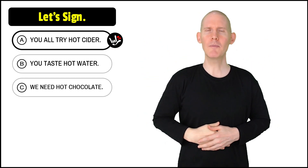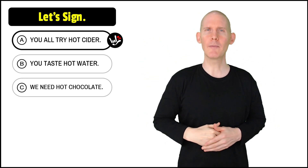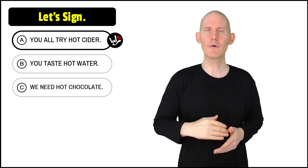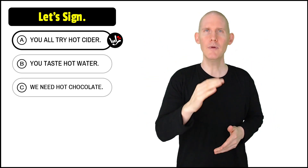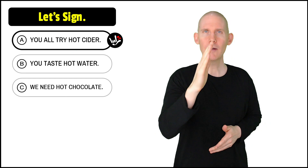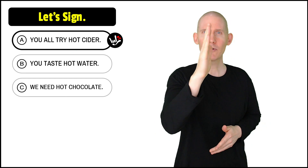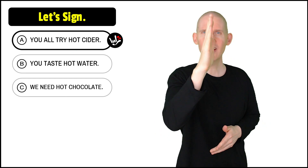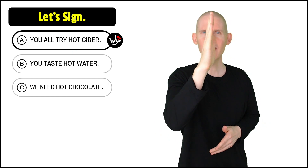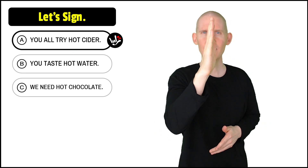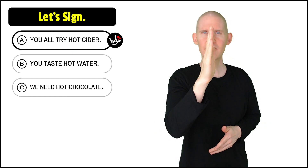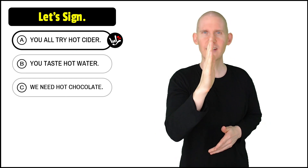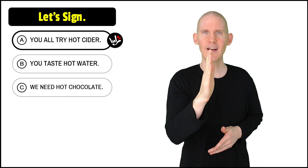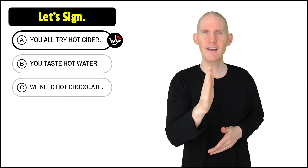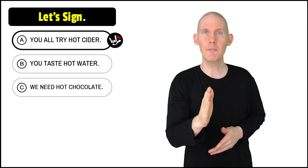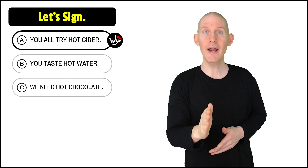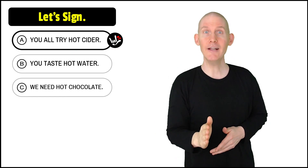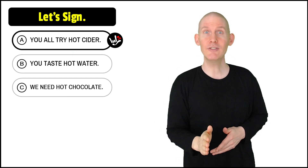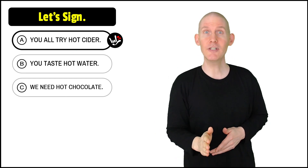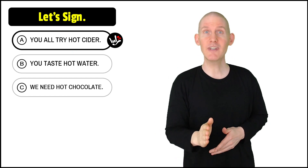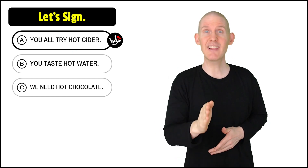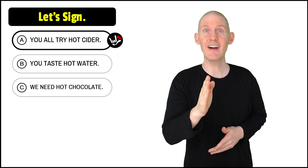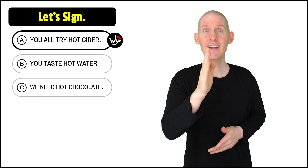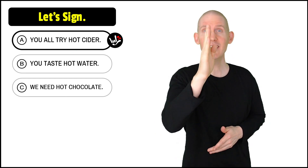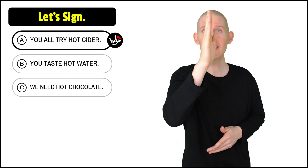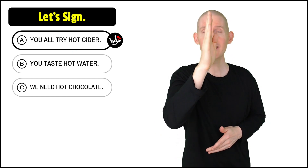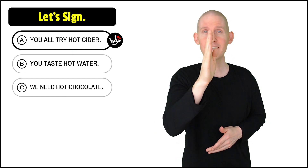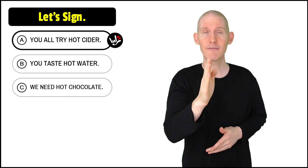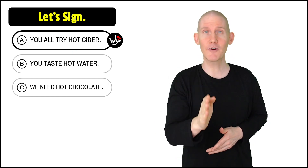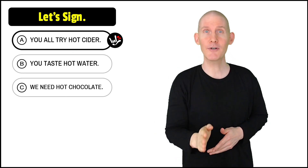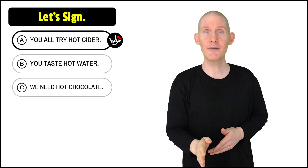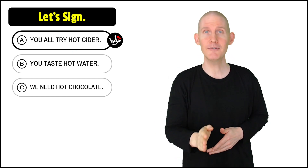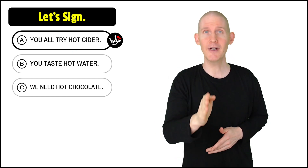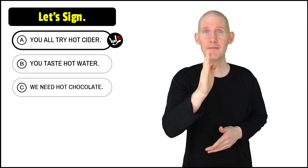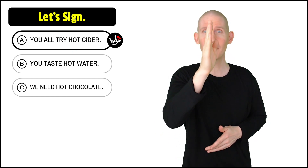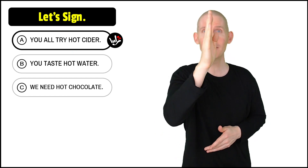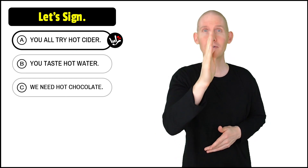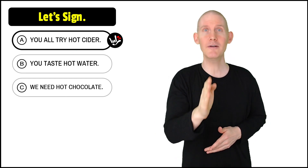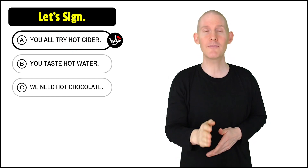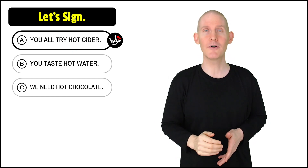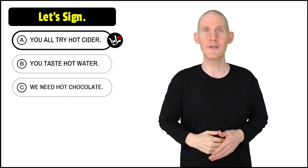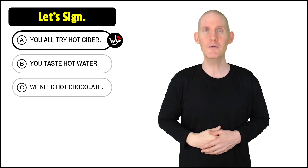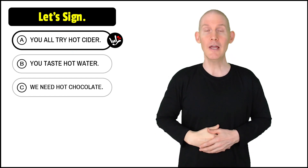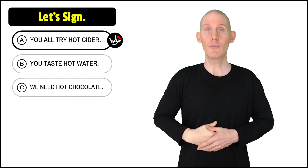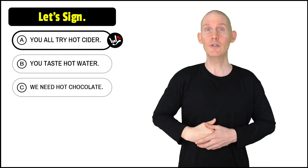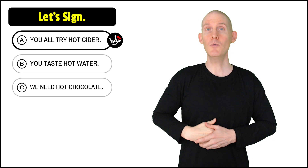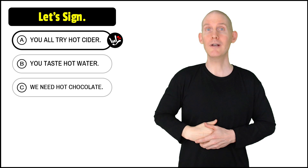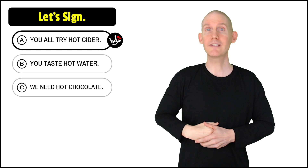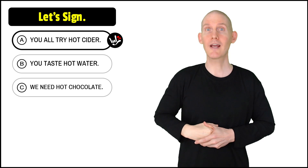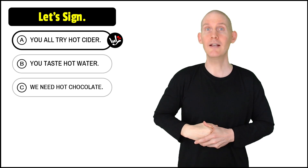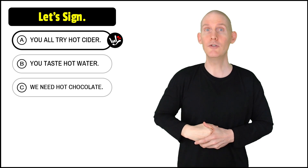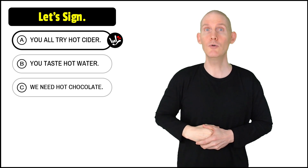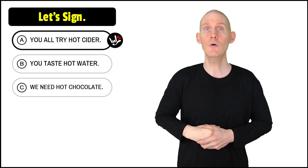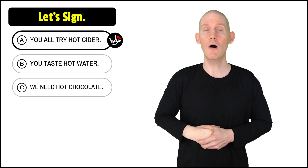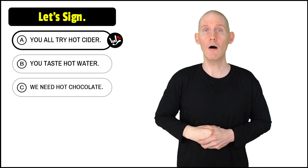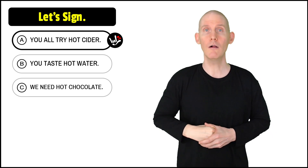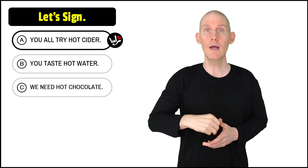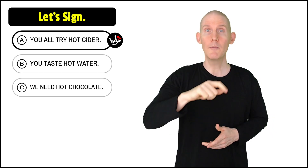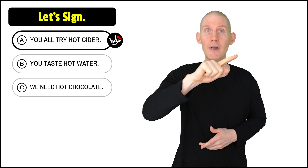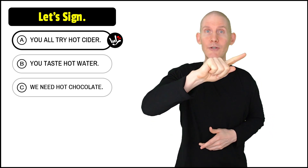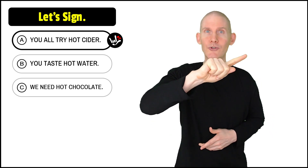remember? Pretend there's an imaginary line here, a vertical, runs right in front of you. When you want to sign you all, make sure